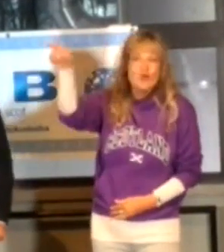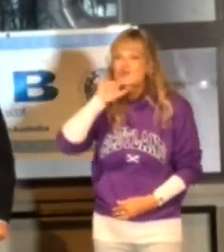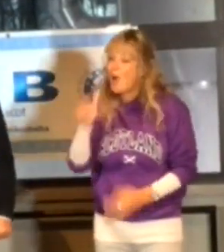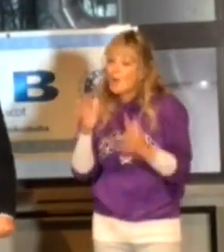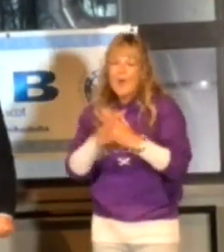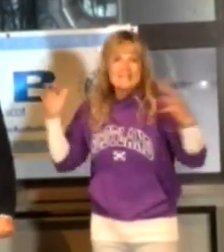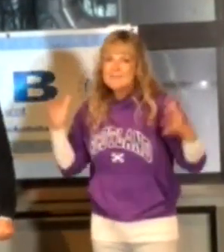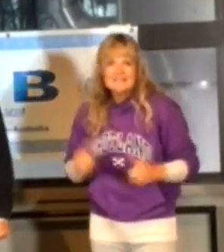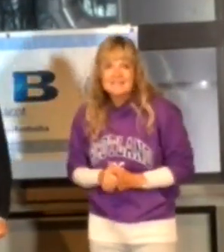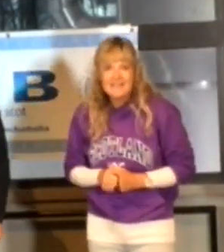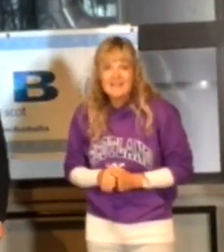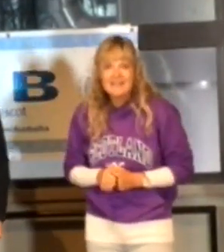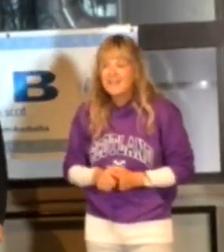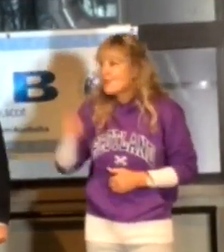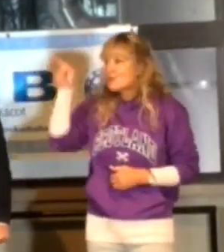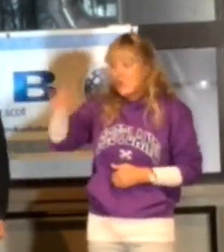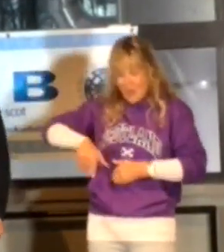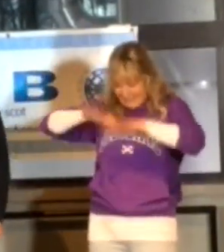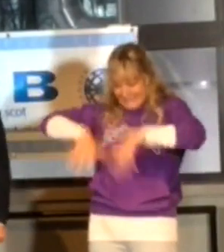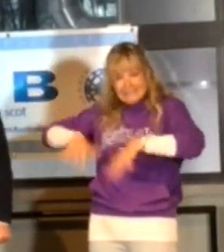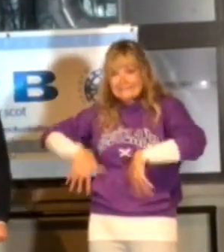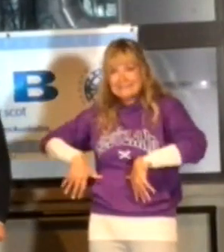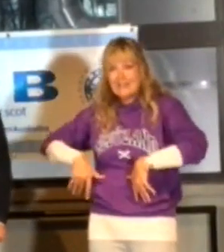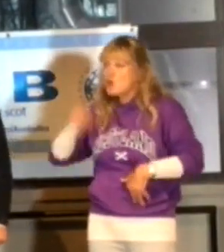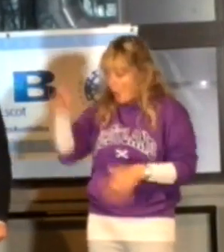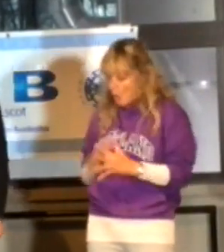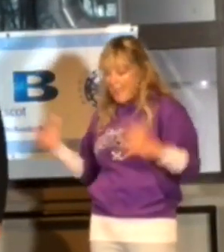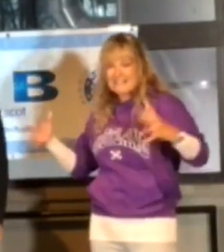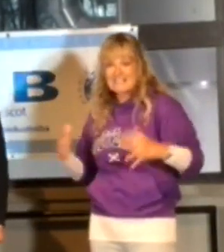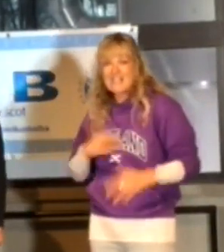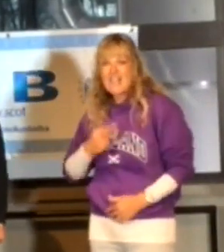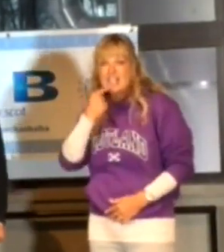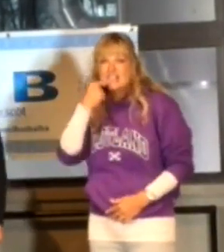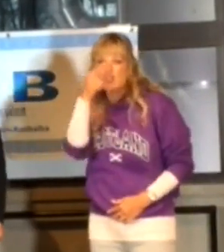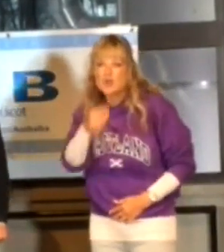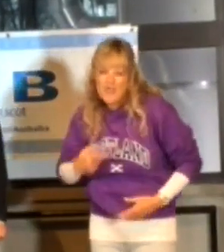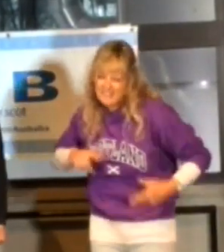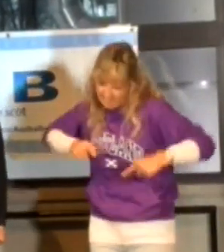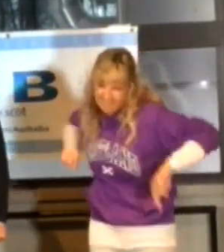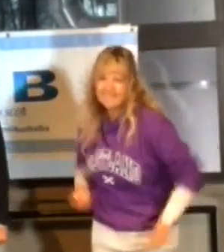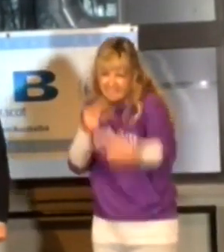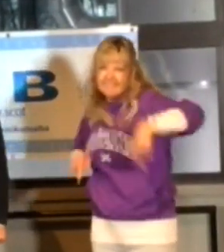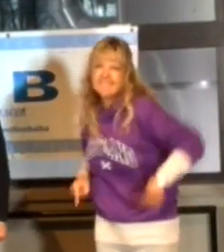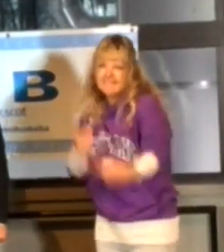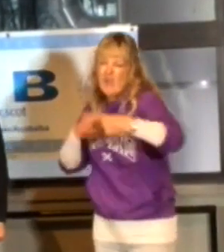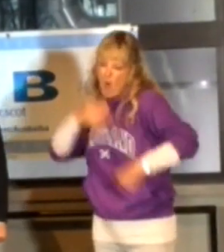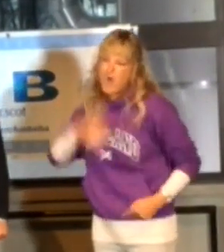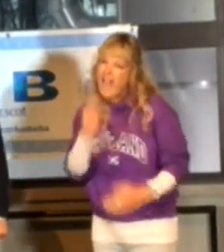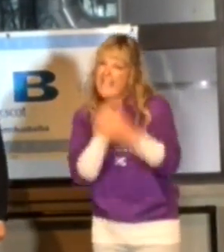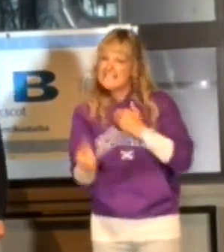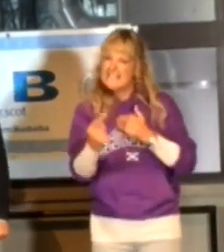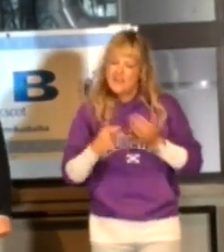Westminster to settle down, you're in Westminster to settle up. Let's have Indiref 2